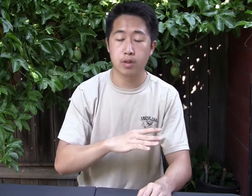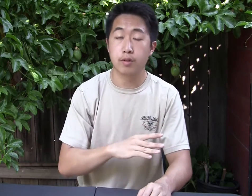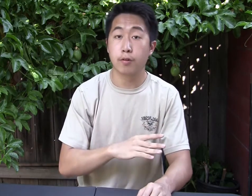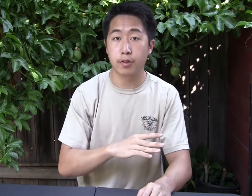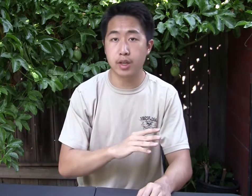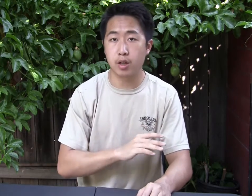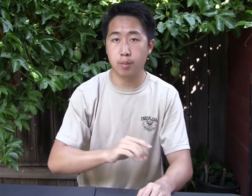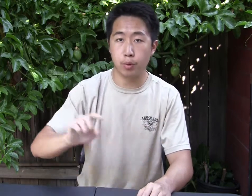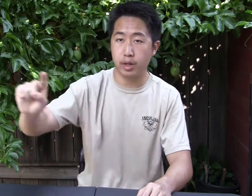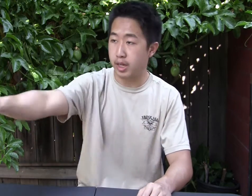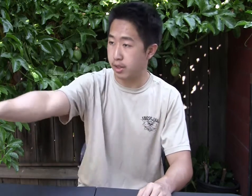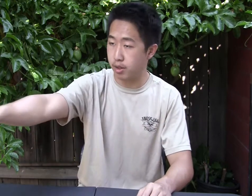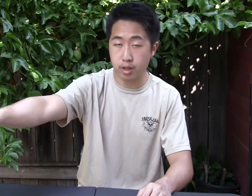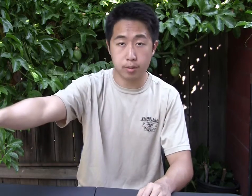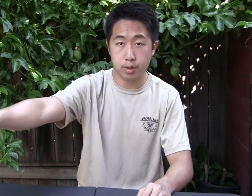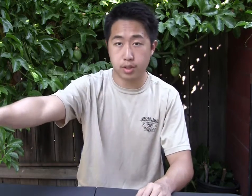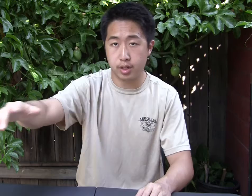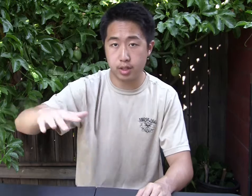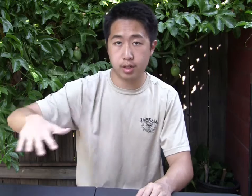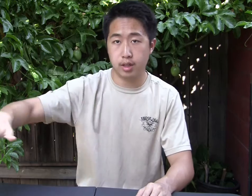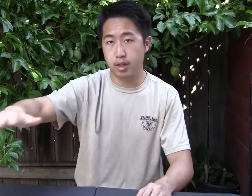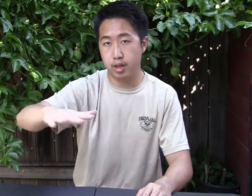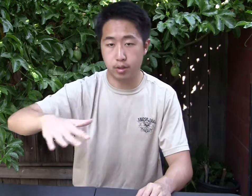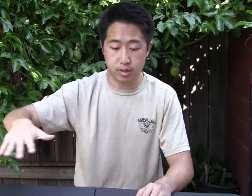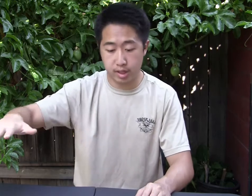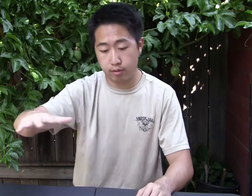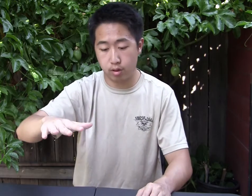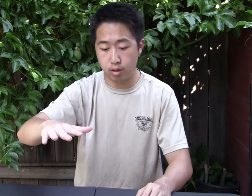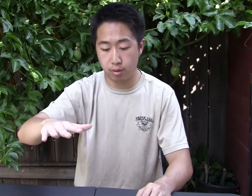For they all, point at the other person and do the sign for all.